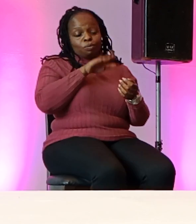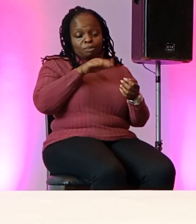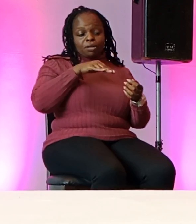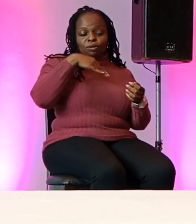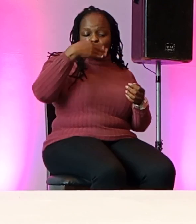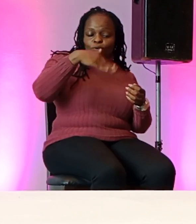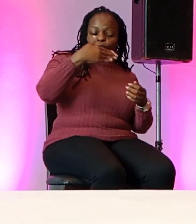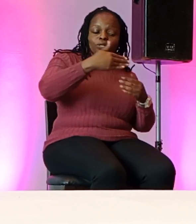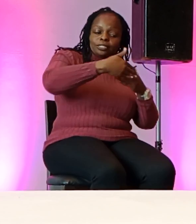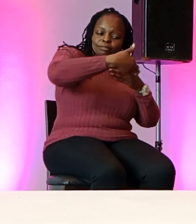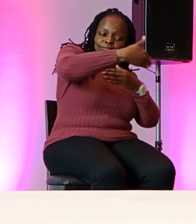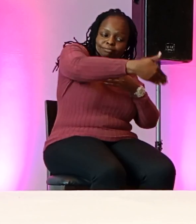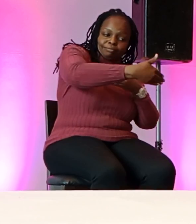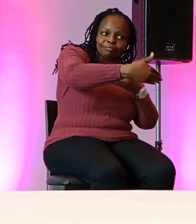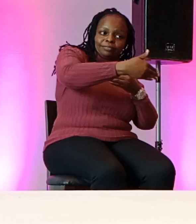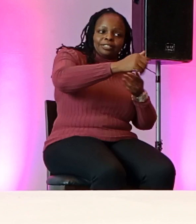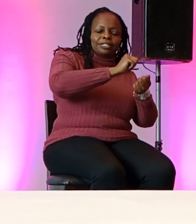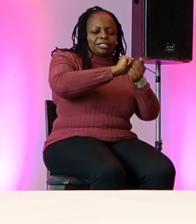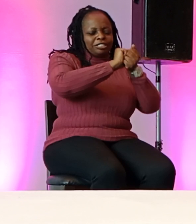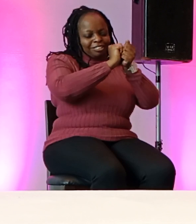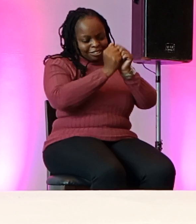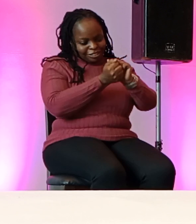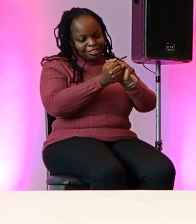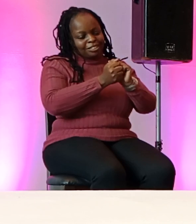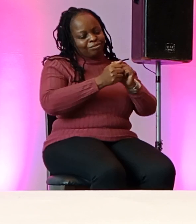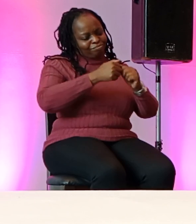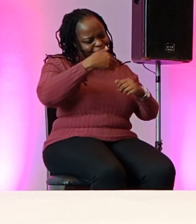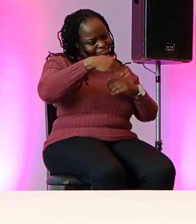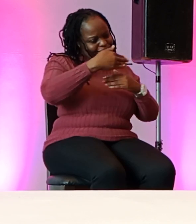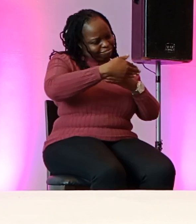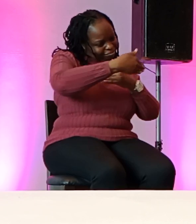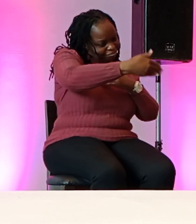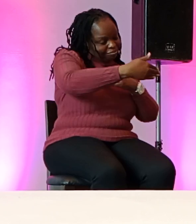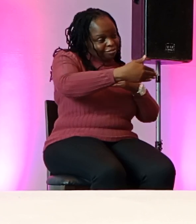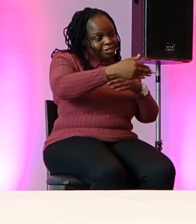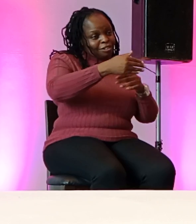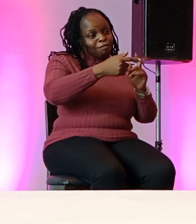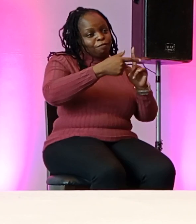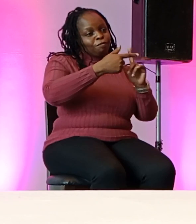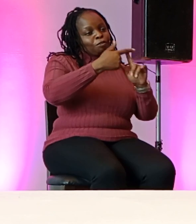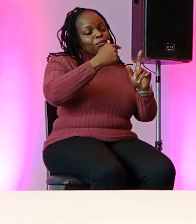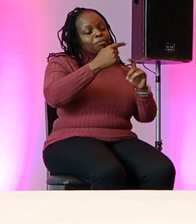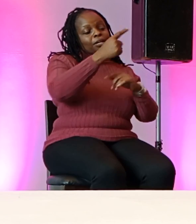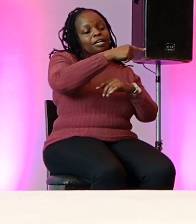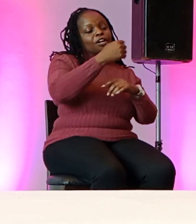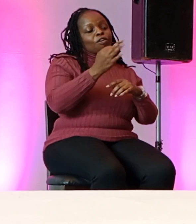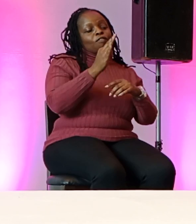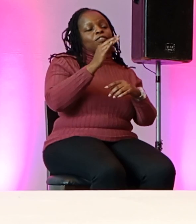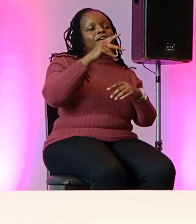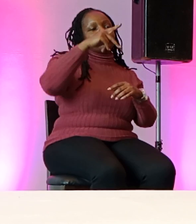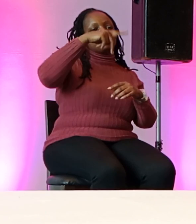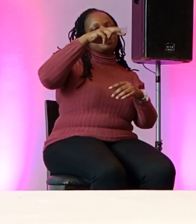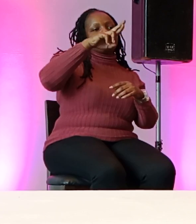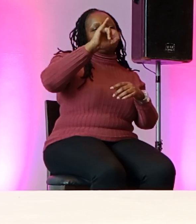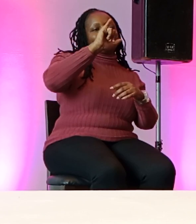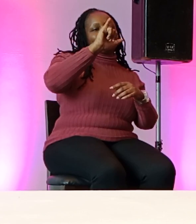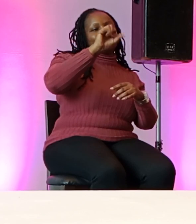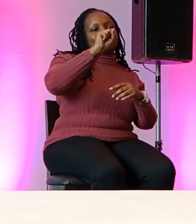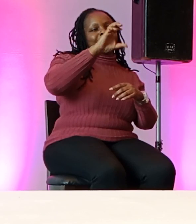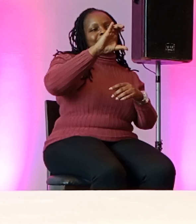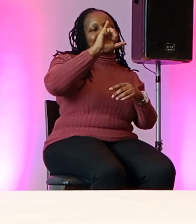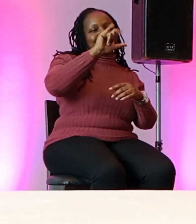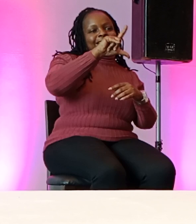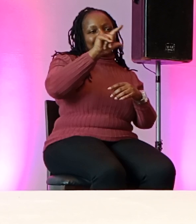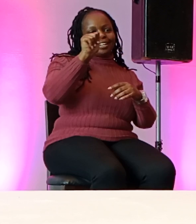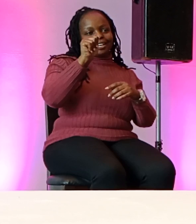been at the forefront of change from the days of Priscilla Lasiani Abwa, the lone